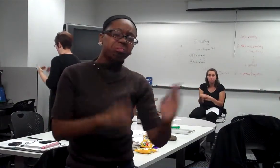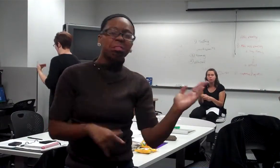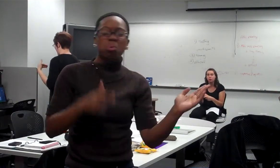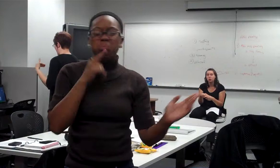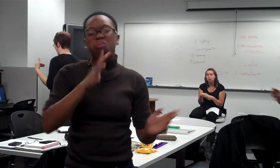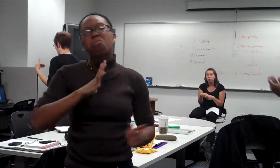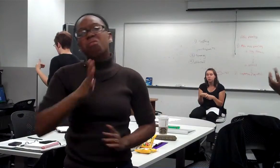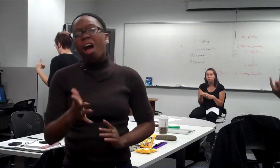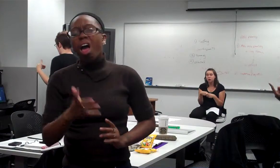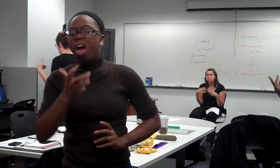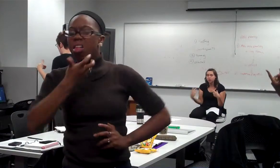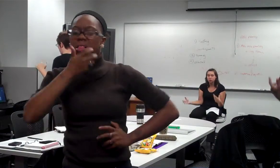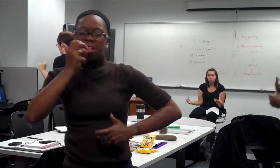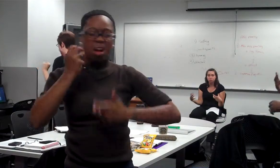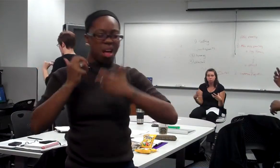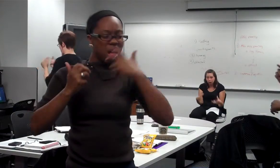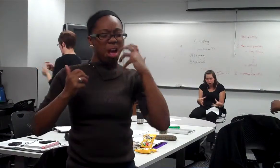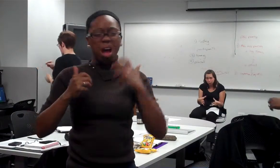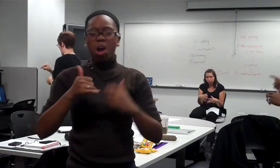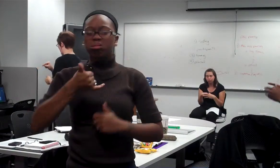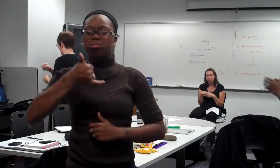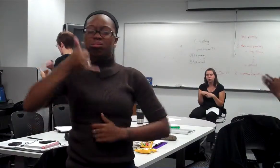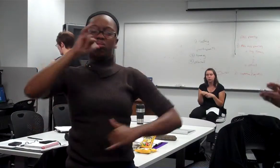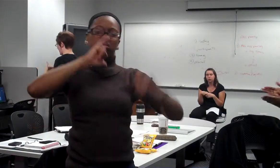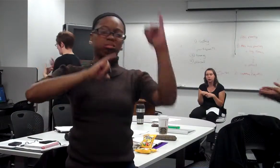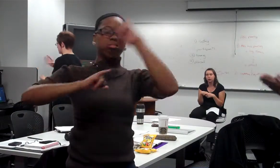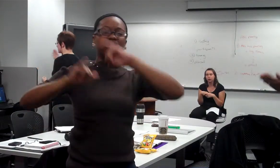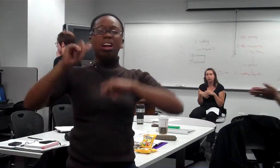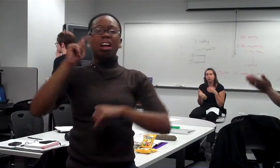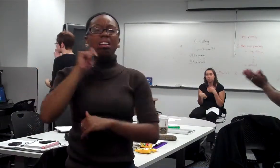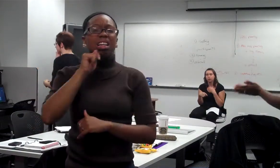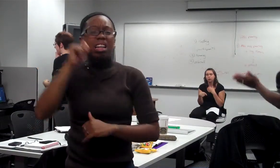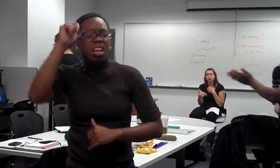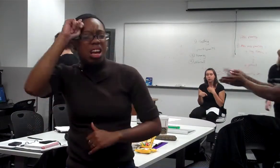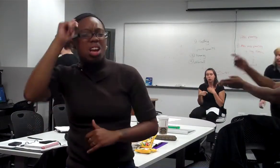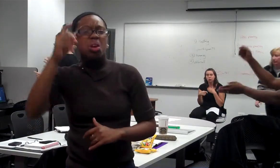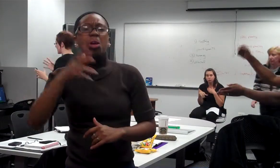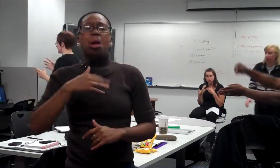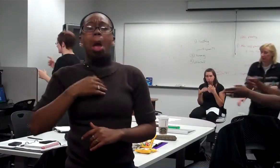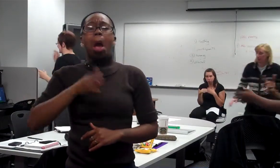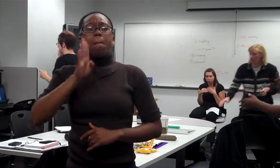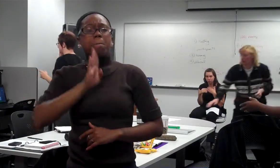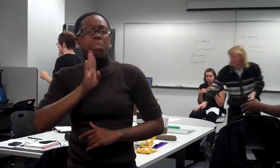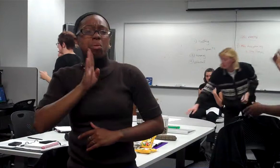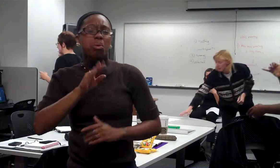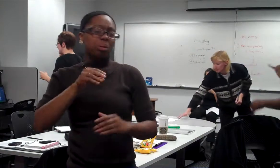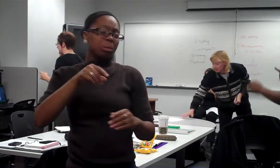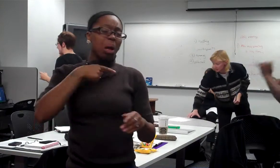them, they've got beers in the boat, and they all continue to drink as they're going down the